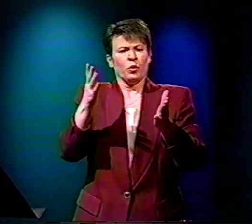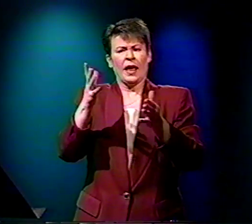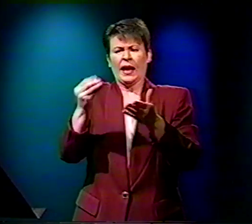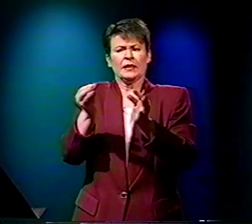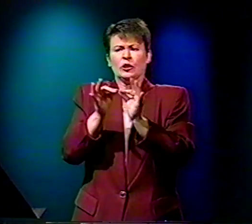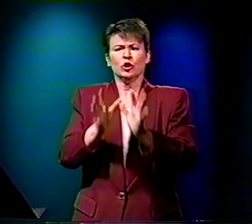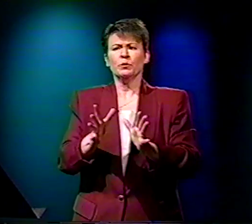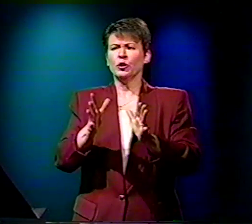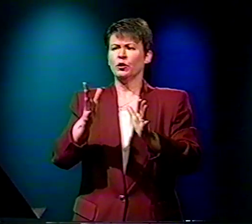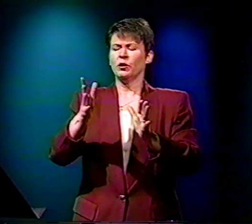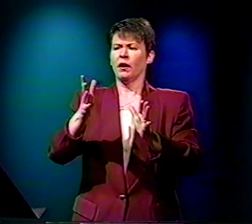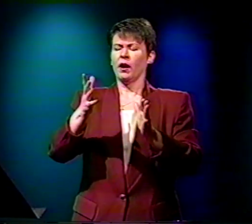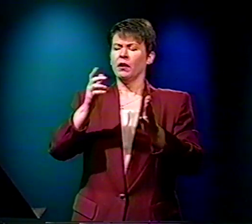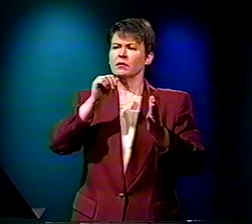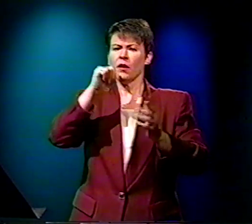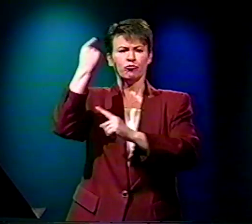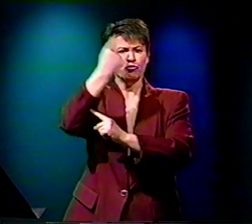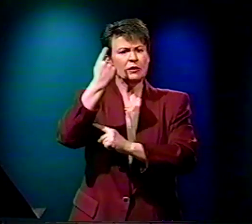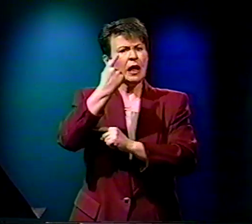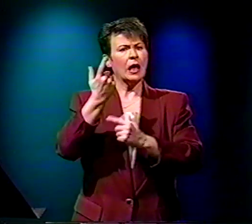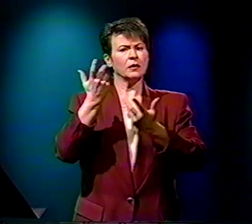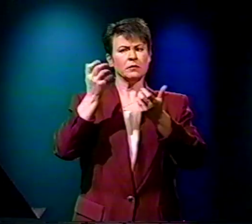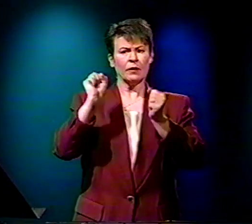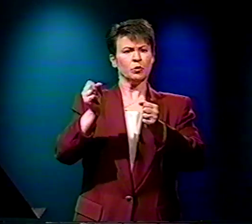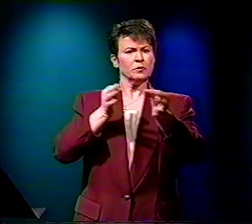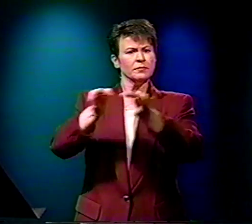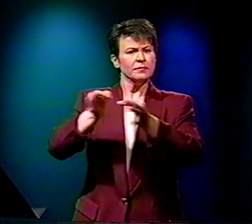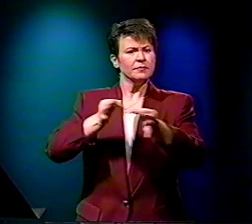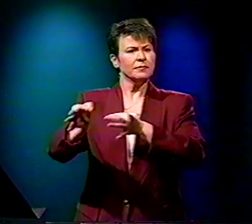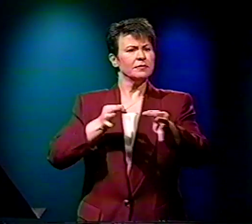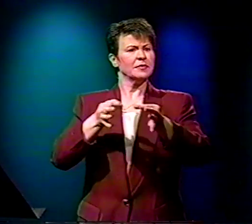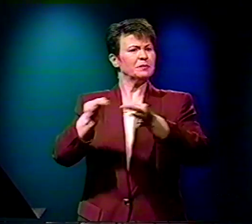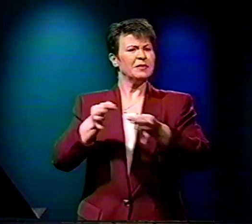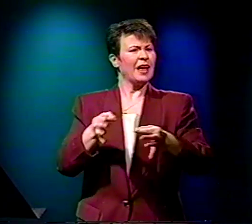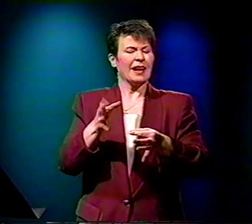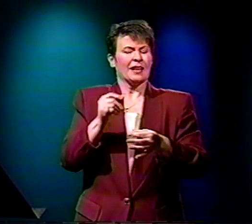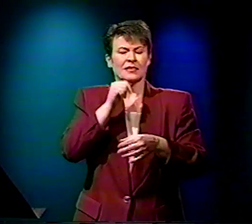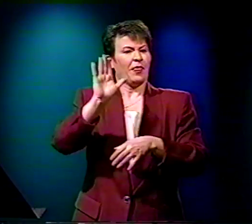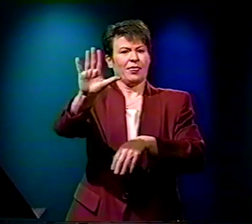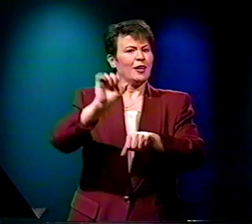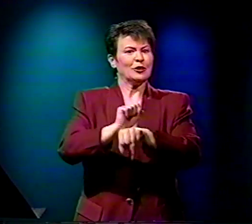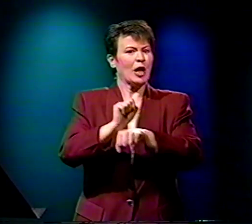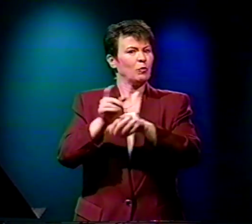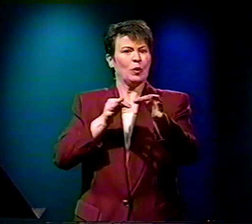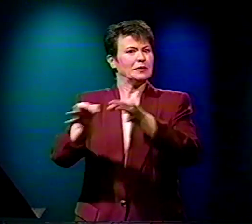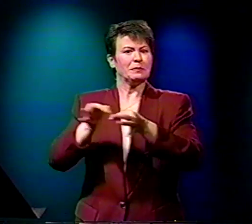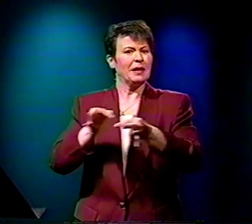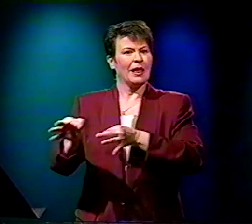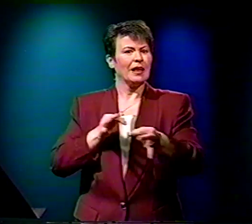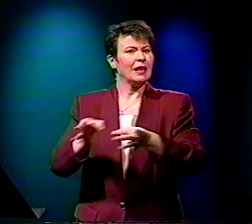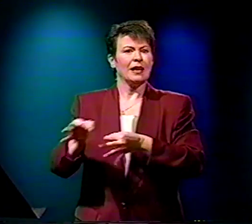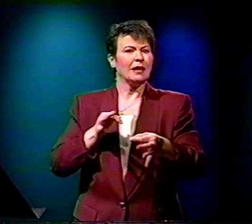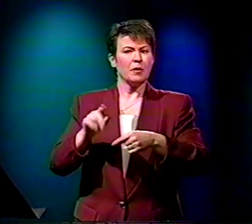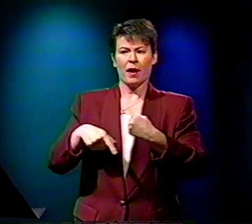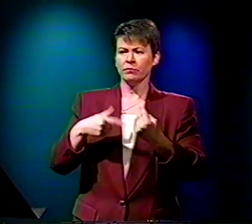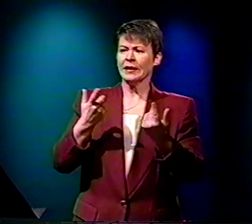And so deaf people don't know what to expect, and they don't know what to interpreters are doing, and it's not their